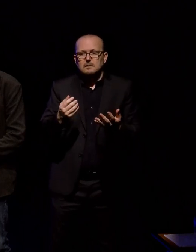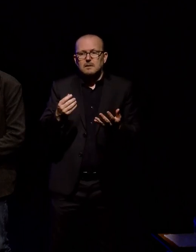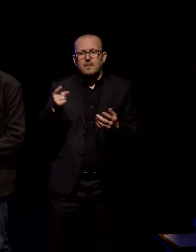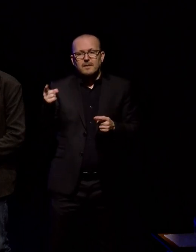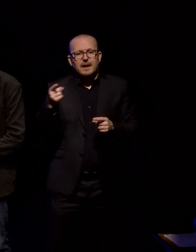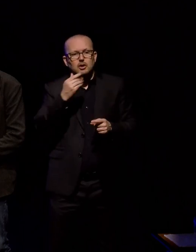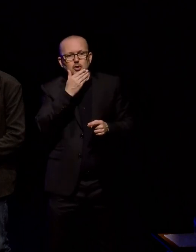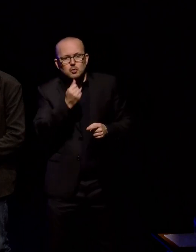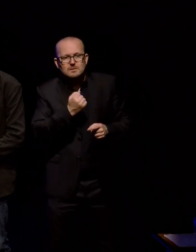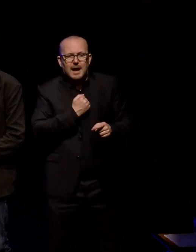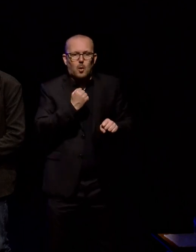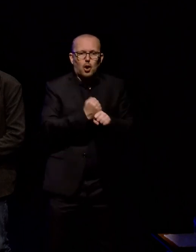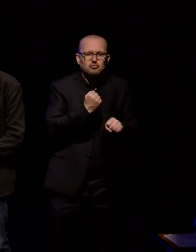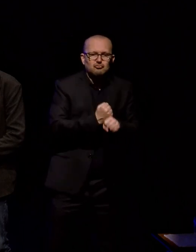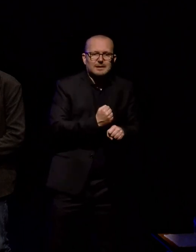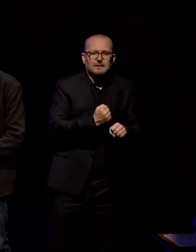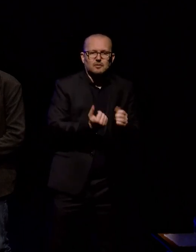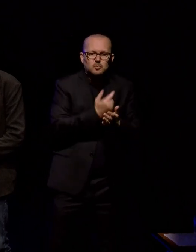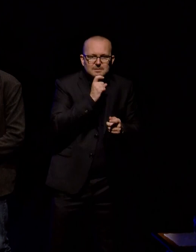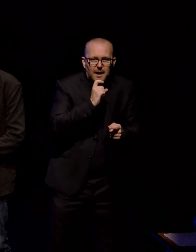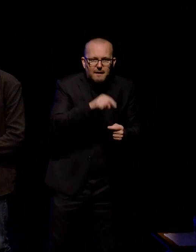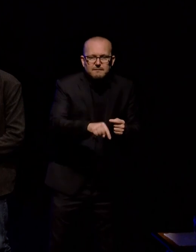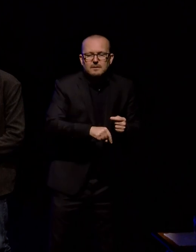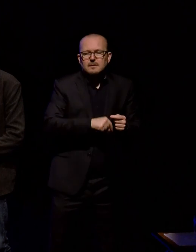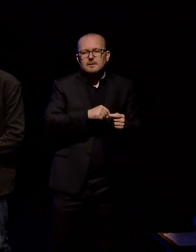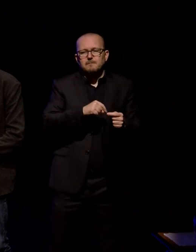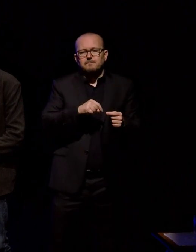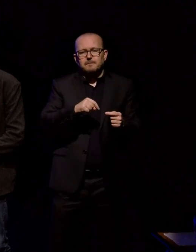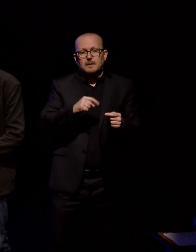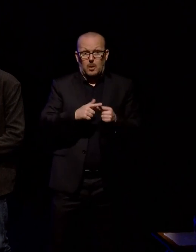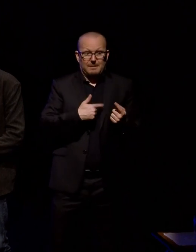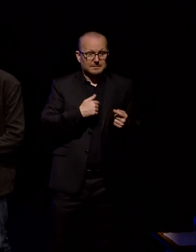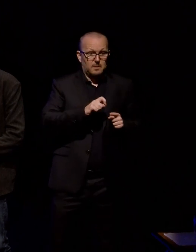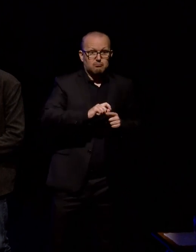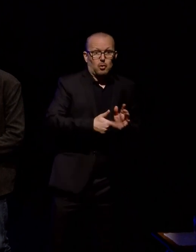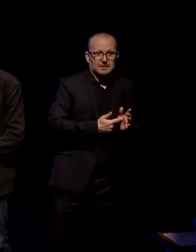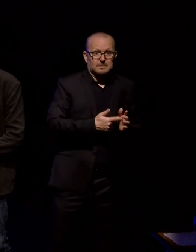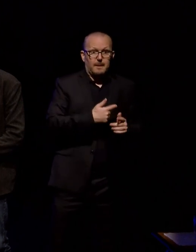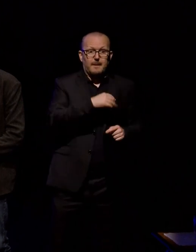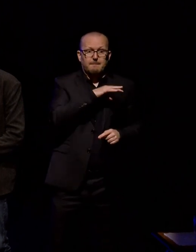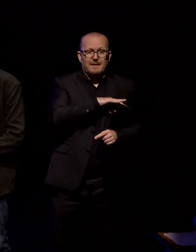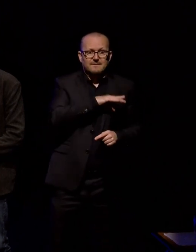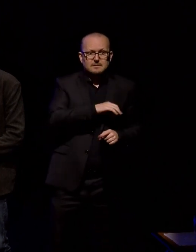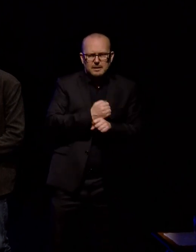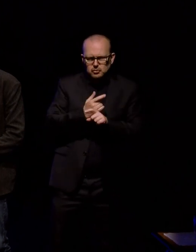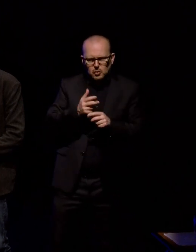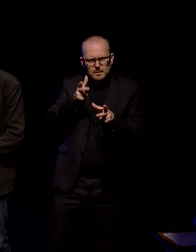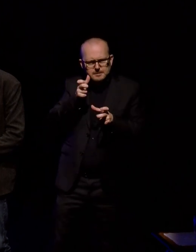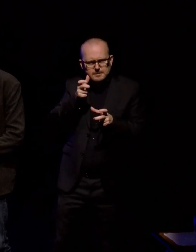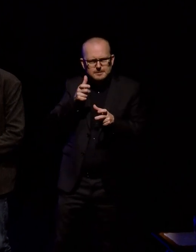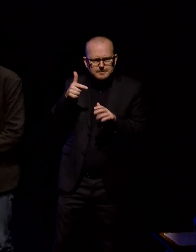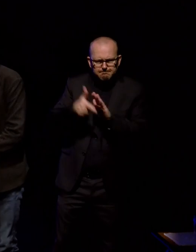glossary for new staff. The benefits of the project and doing it well and having a deep listening relationship have been